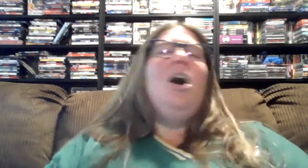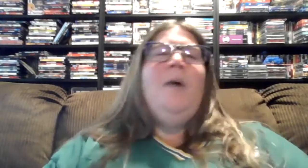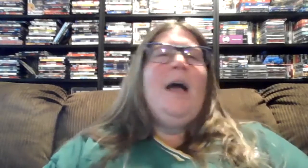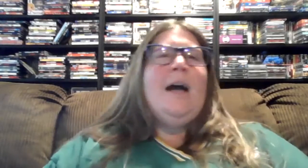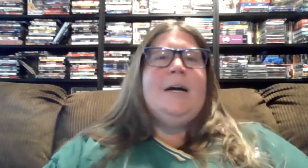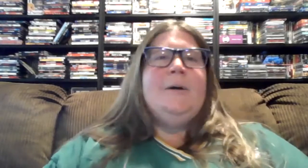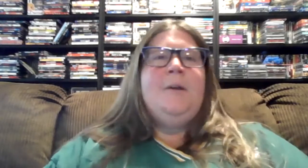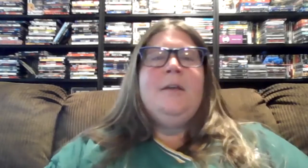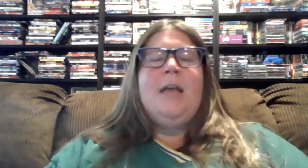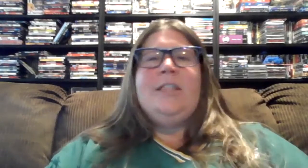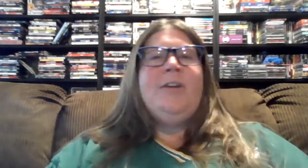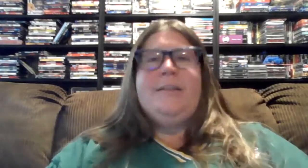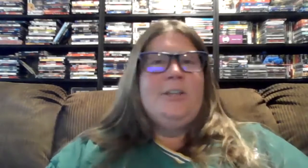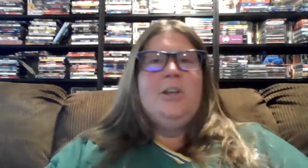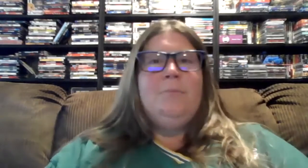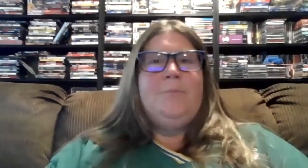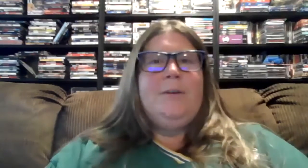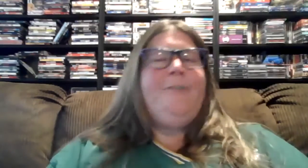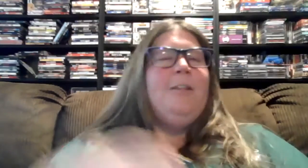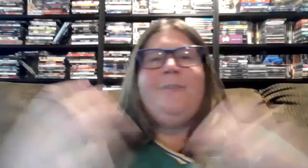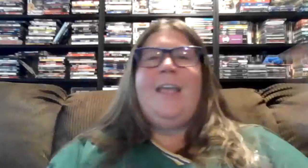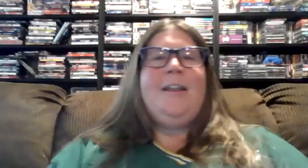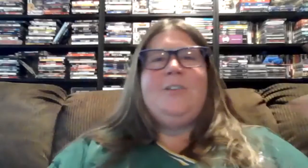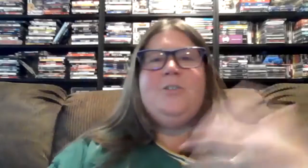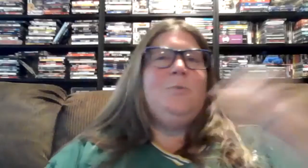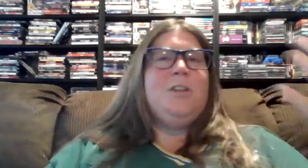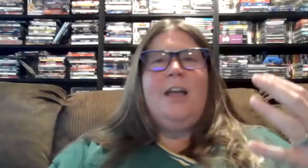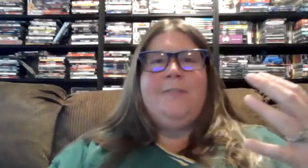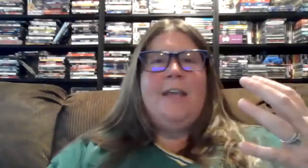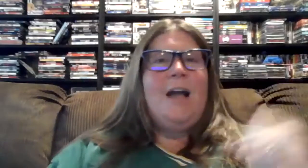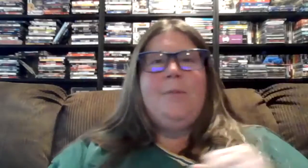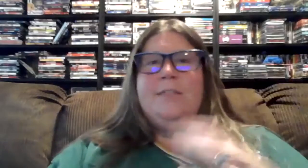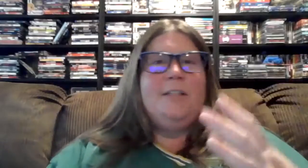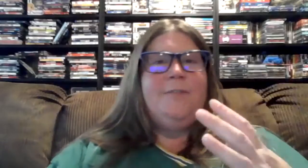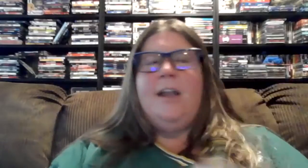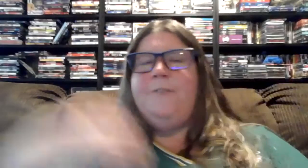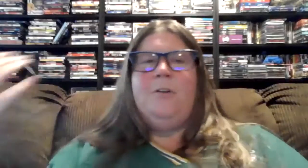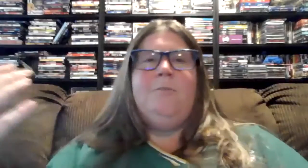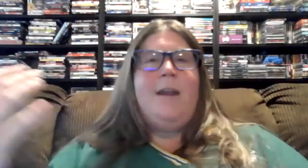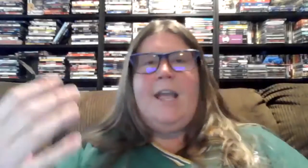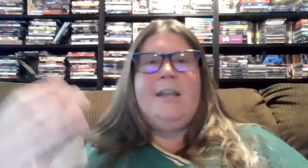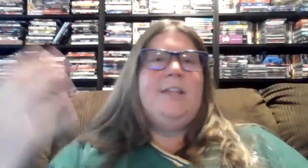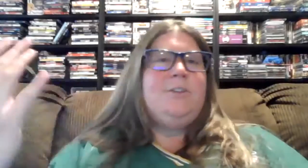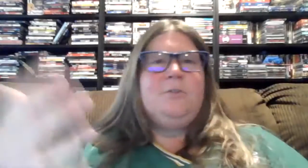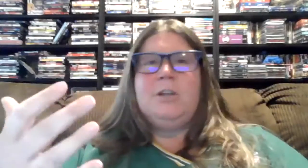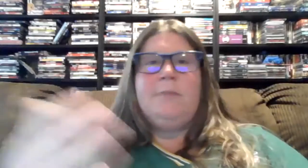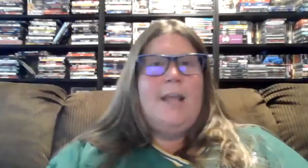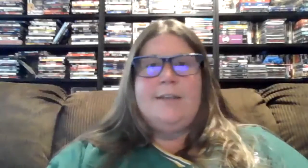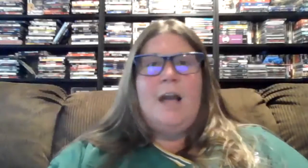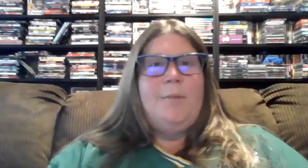No, there isn't. If you're left-handed and you do it with your left hand dominant, that's fine. If you're right-handed and you do it with your right hand dominant,